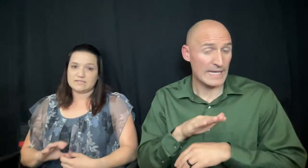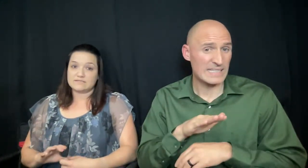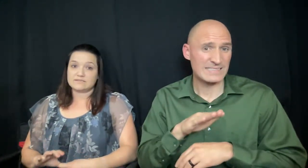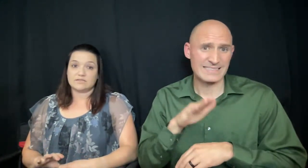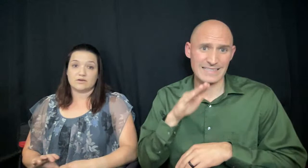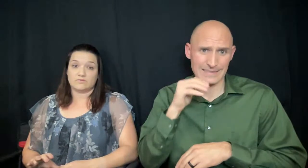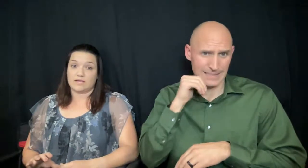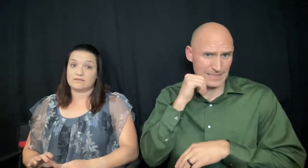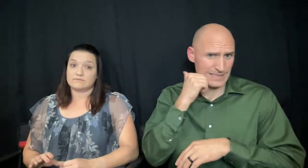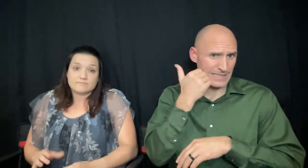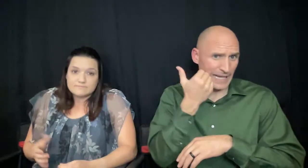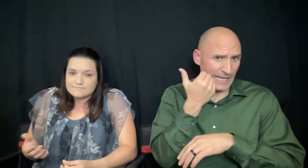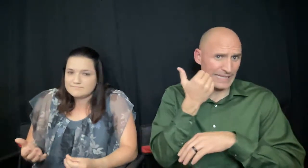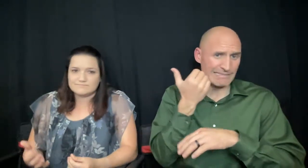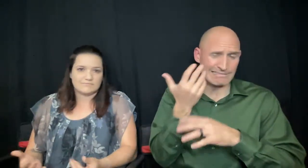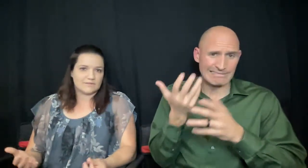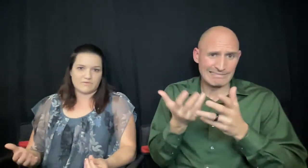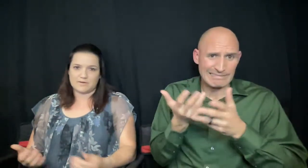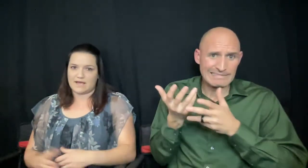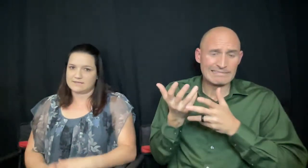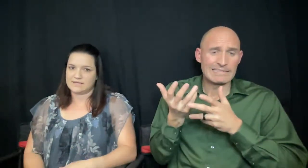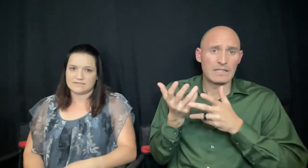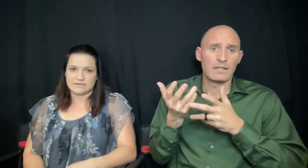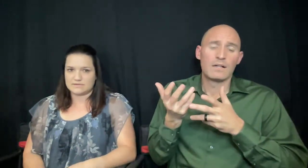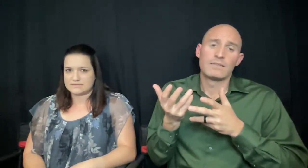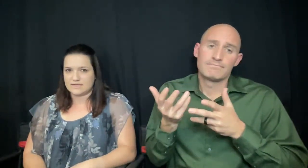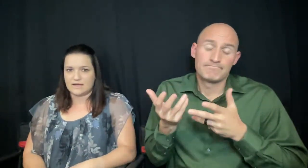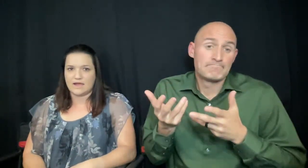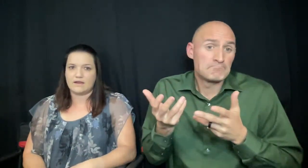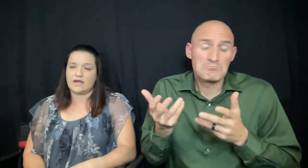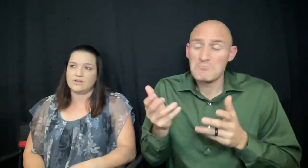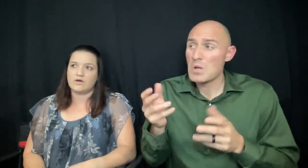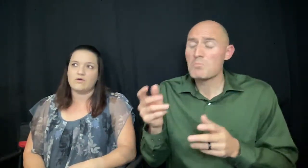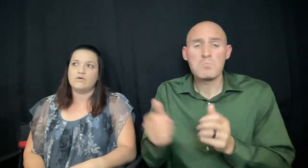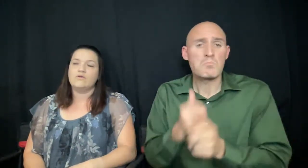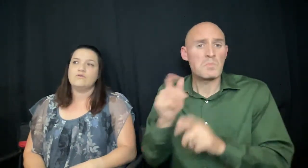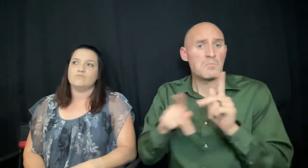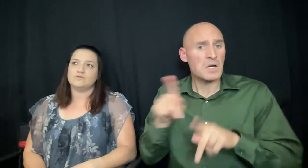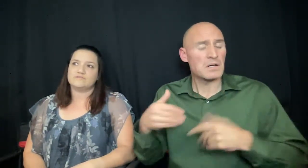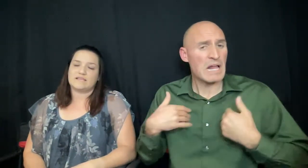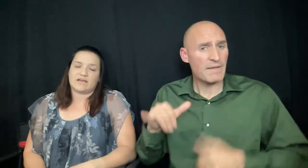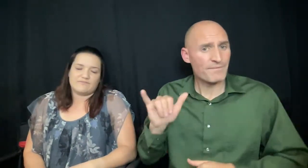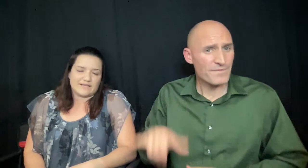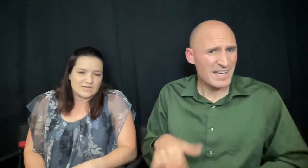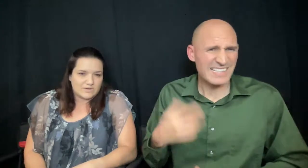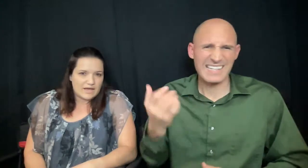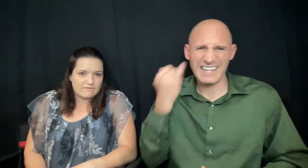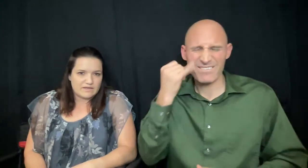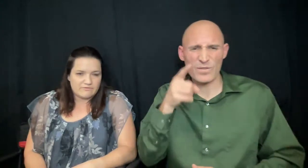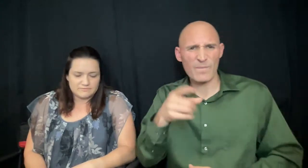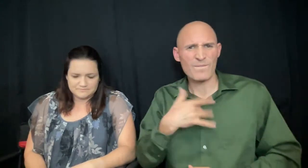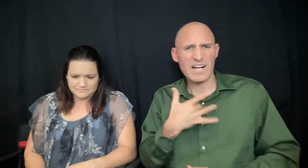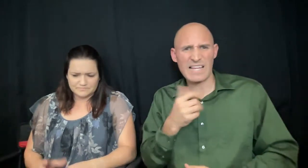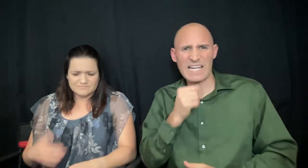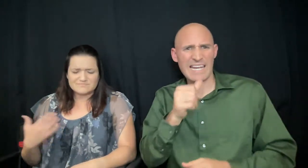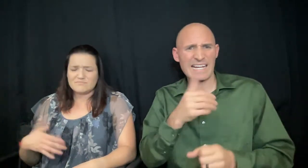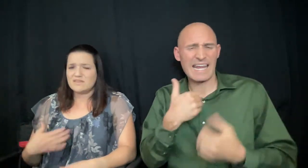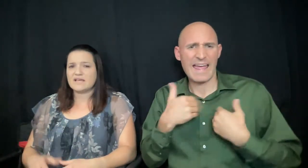Shyness, that everybody has that to some extent. And I know when you say, like, I feel like I don't have enough, that's